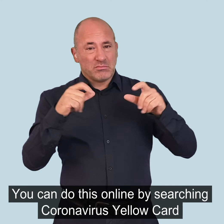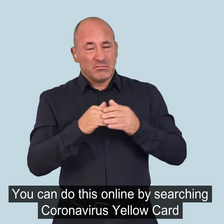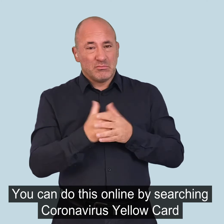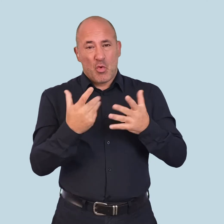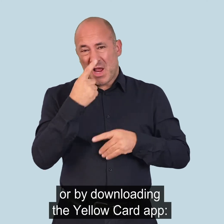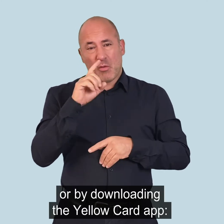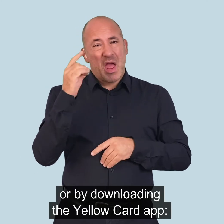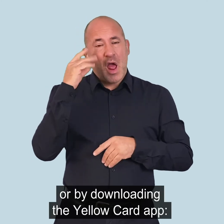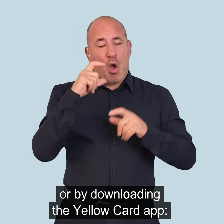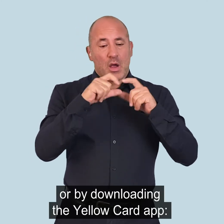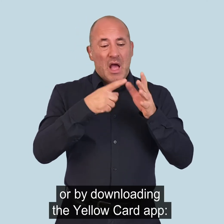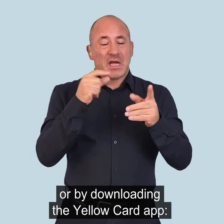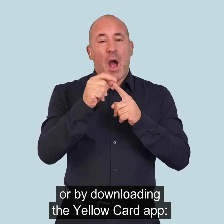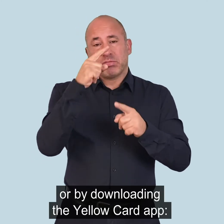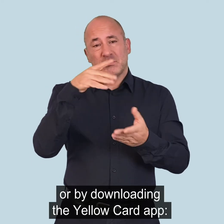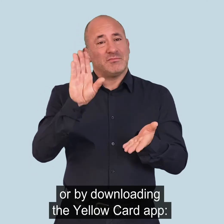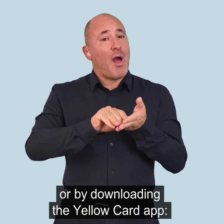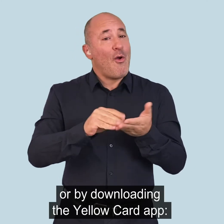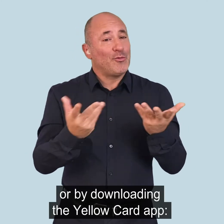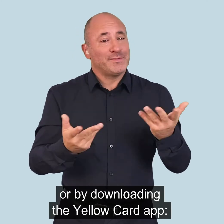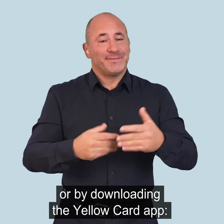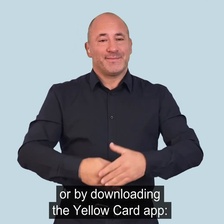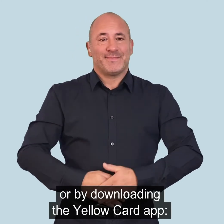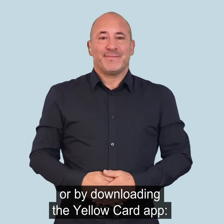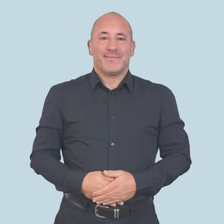Card or by downloading the Yellow Card app at